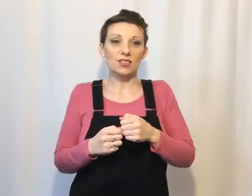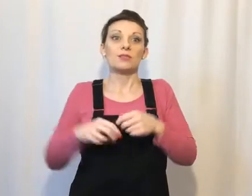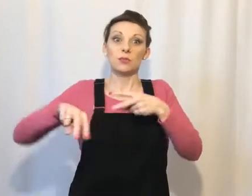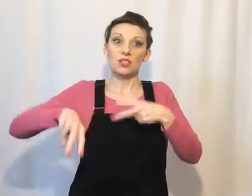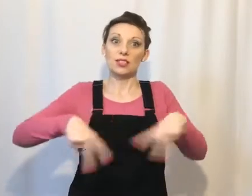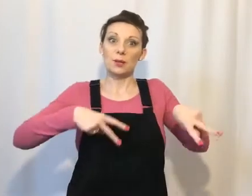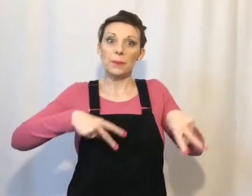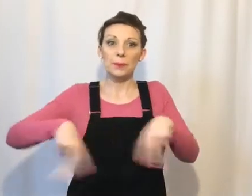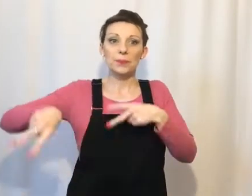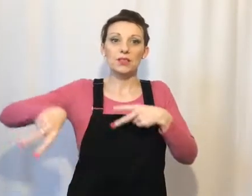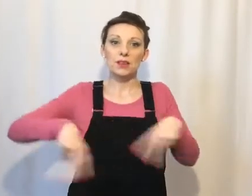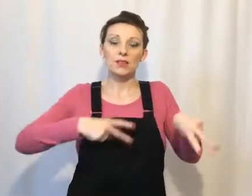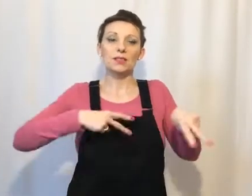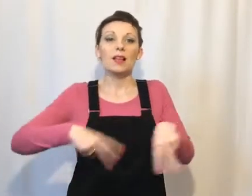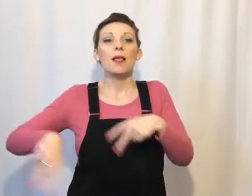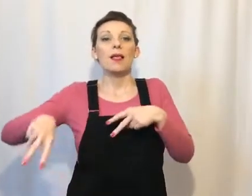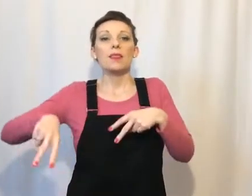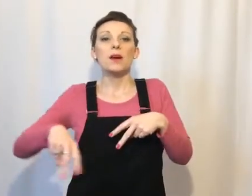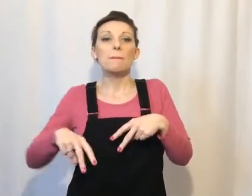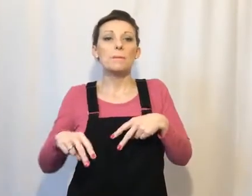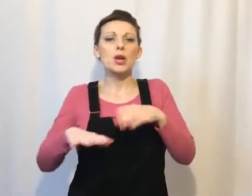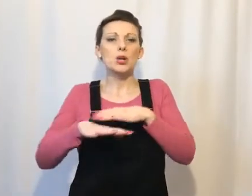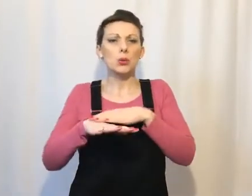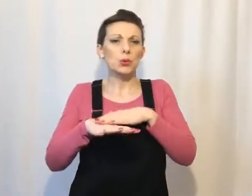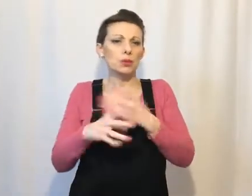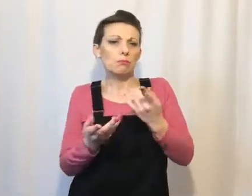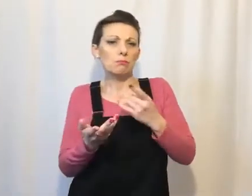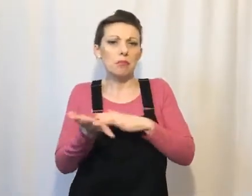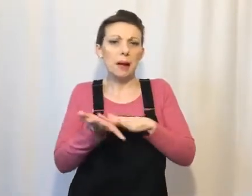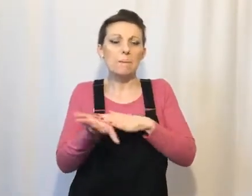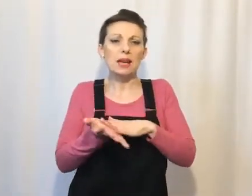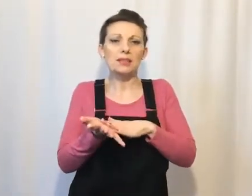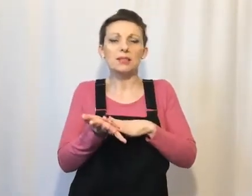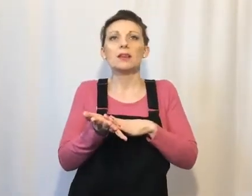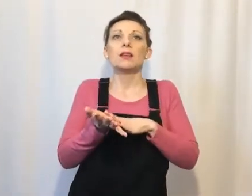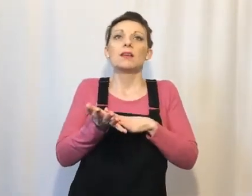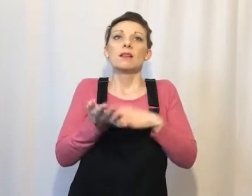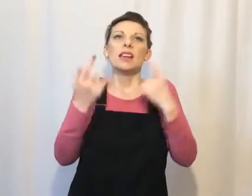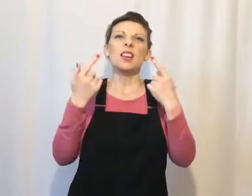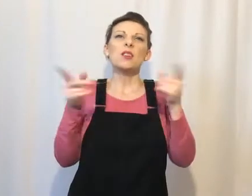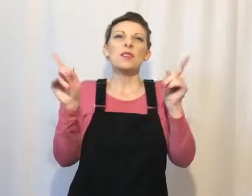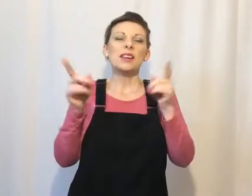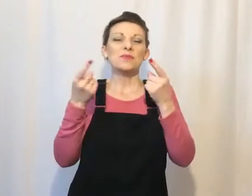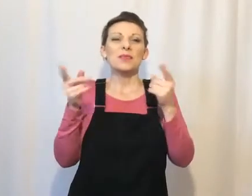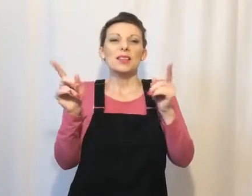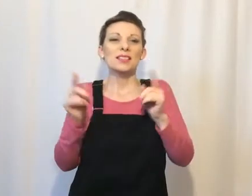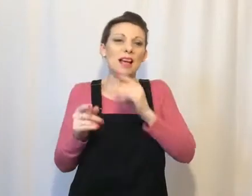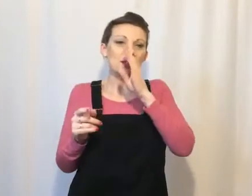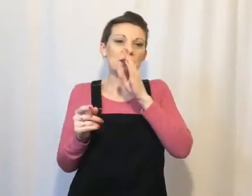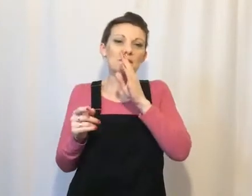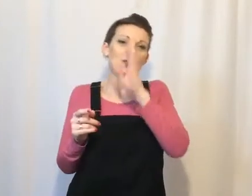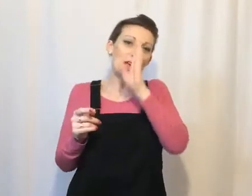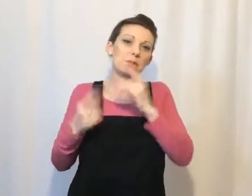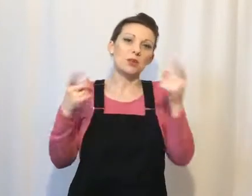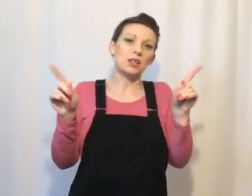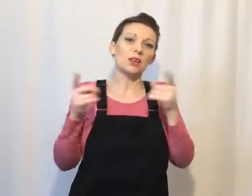So we just did that one. Dance the blues, and that means it's kind of like sad music, I